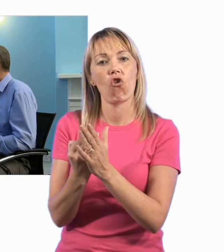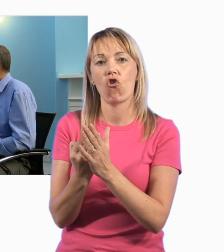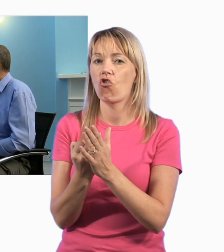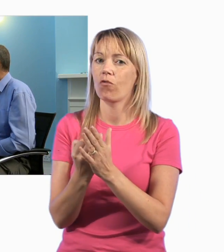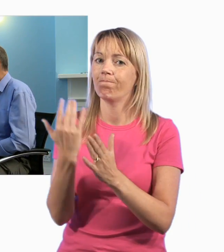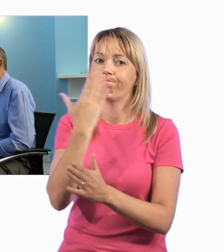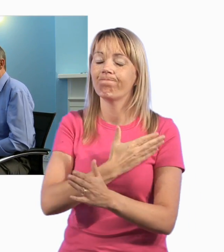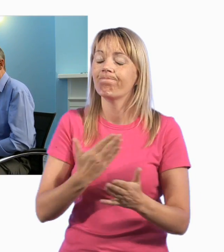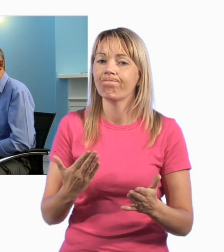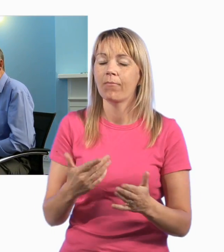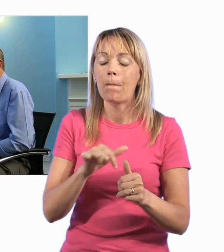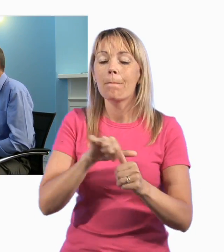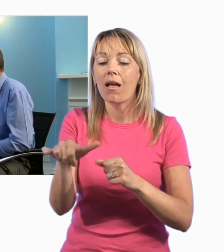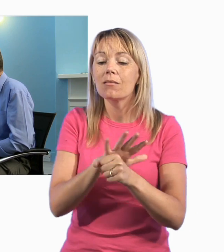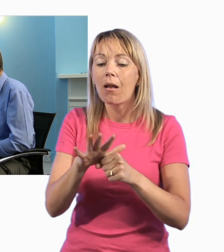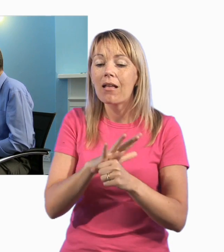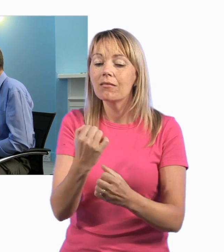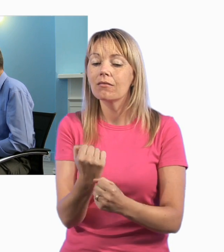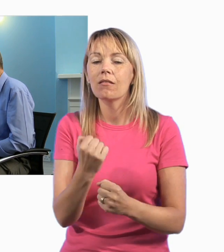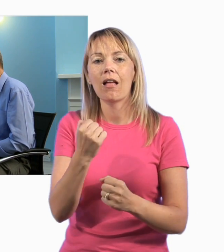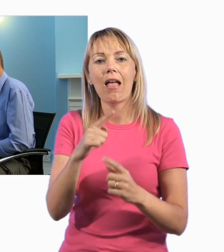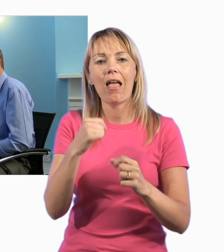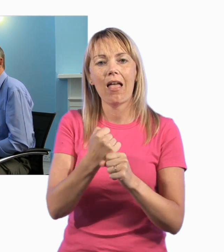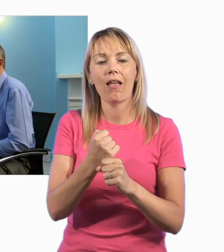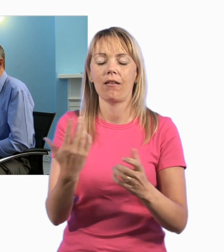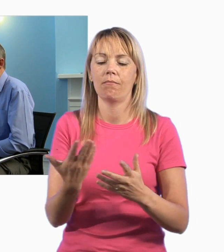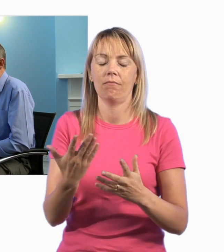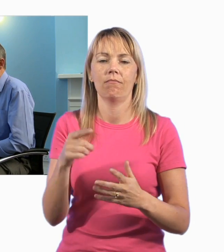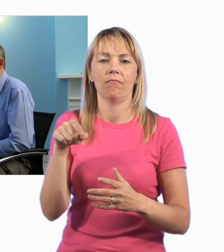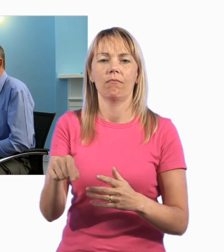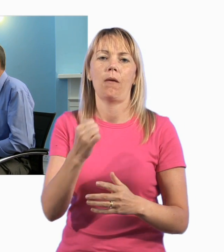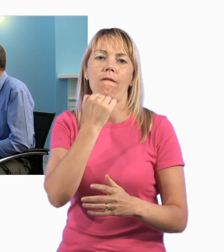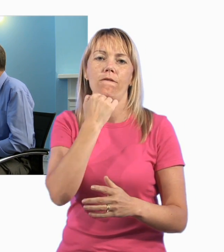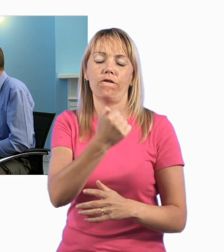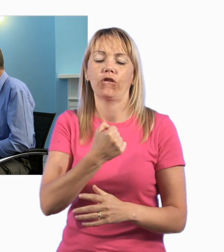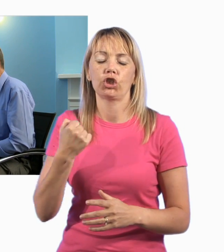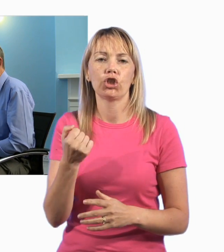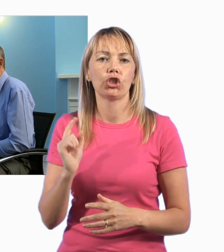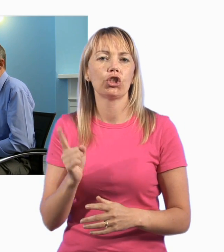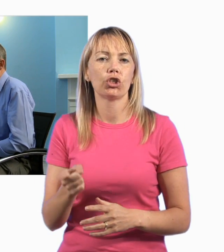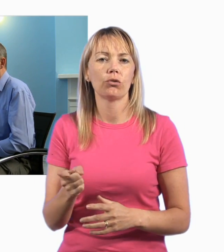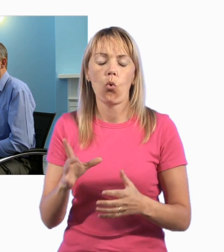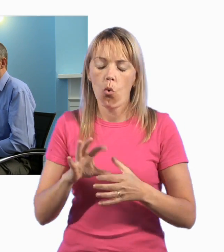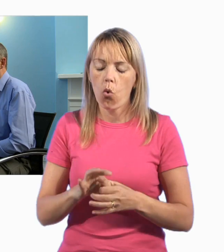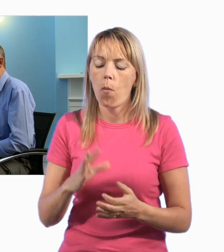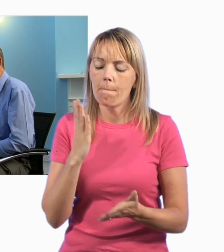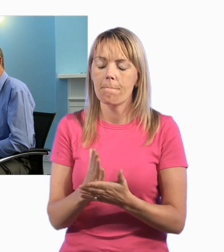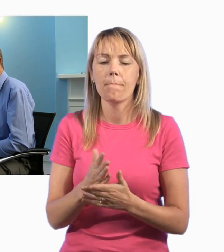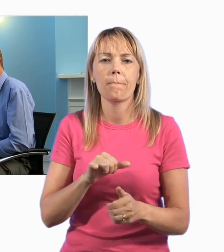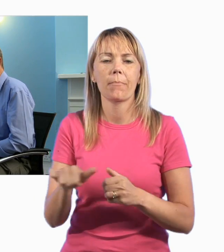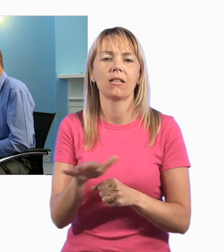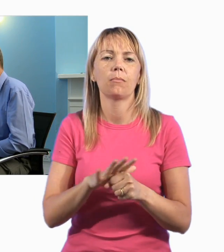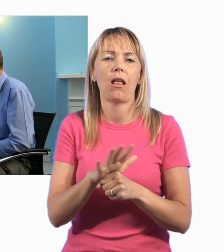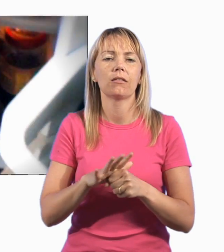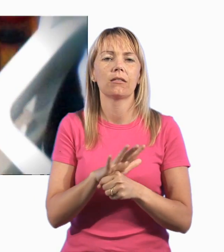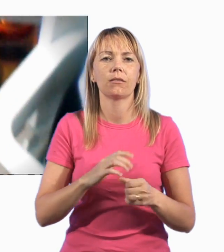afraid. The best place for eggs is in a cool, dry place, which is what supermarkets usually are. But at home, the best place for them is in the